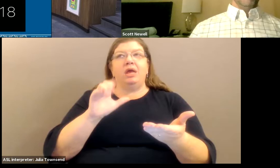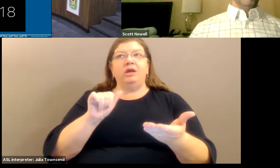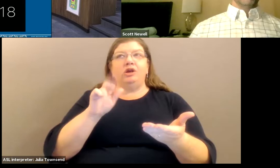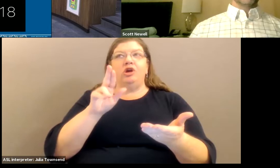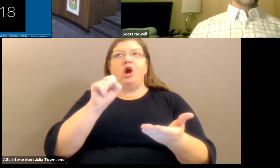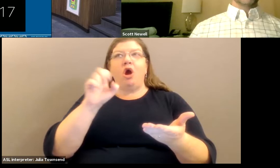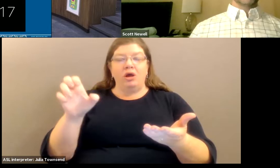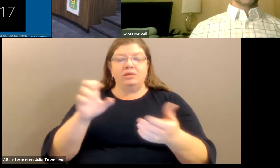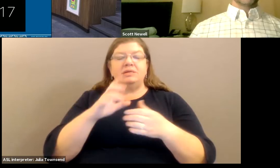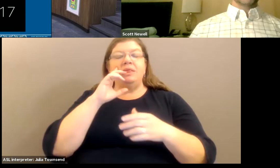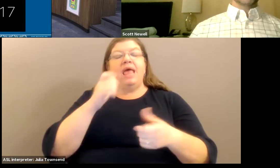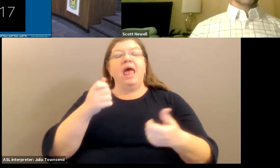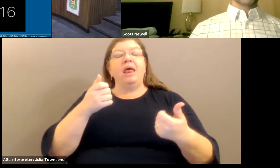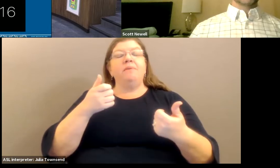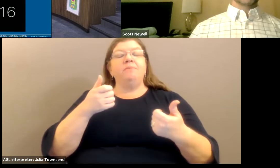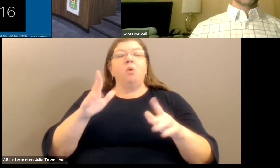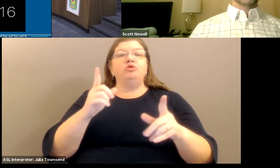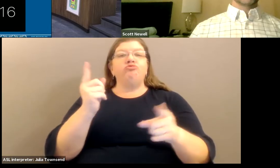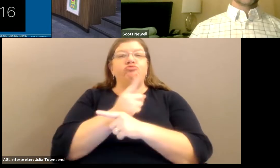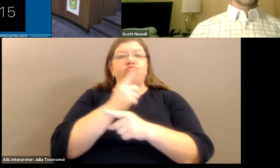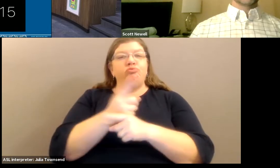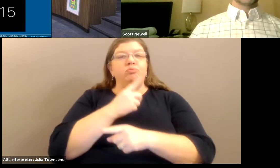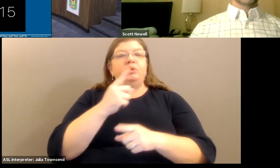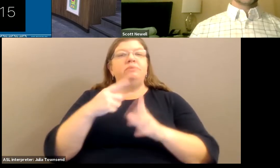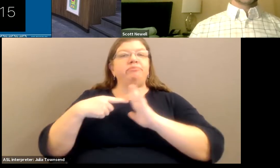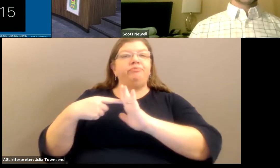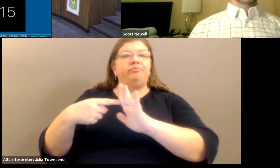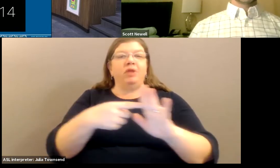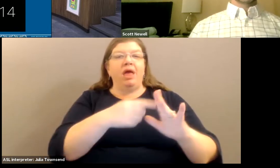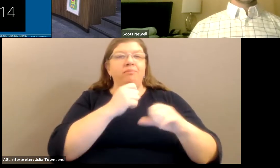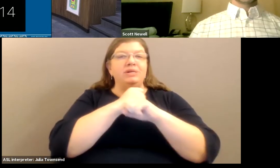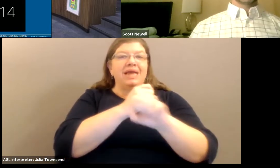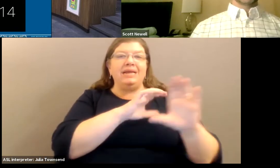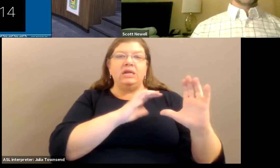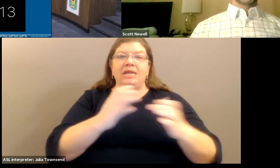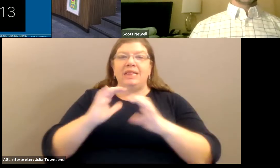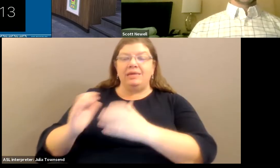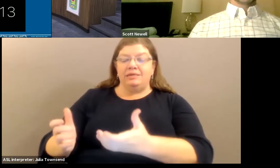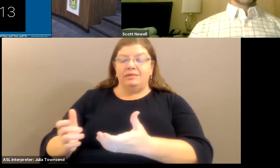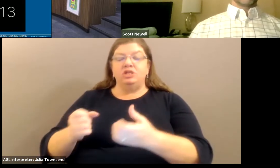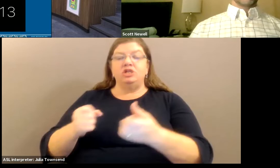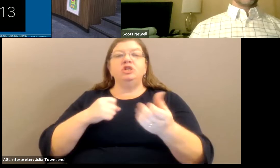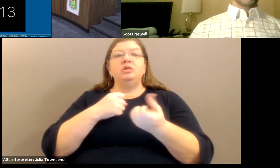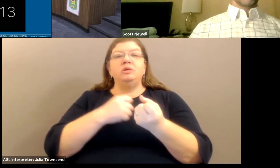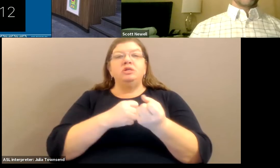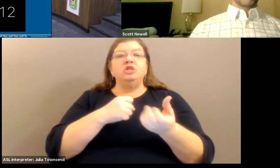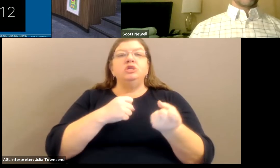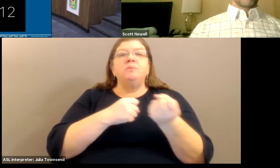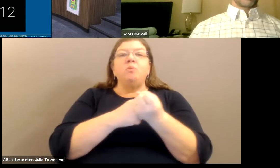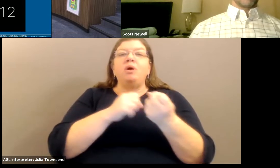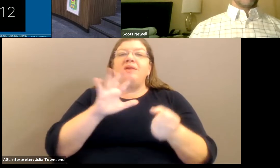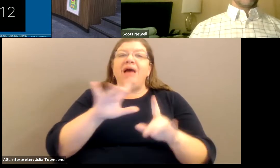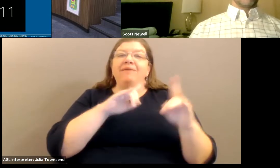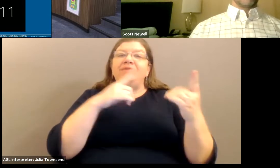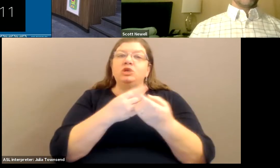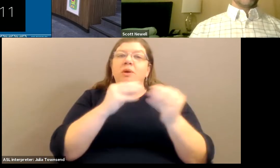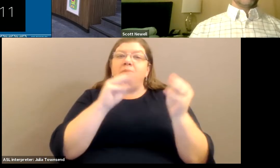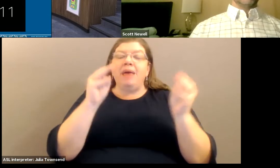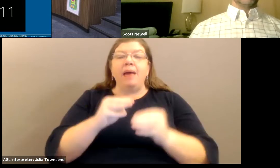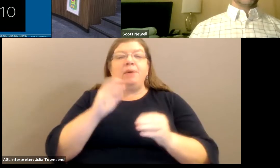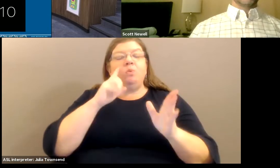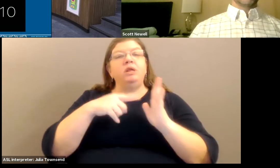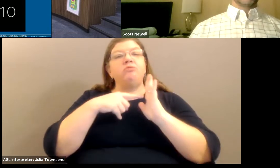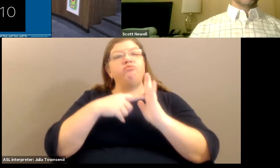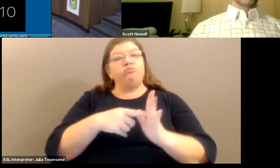most accurately allows for proper representation of protected classes. I support the 5-district map because it is reflective of the needs